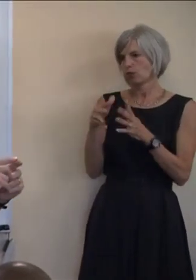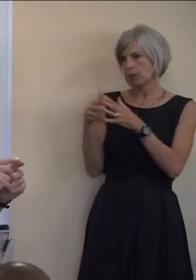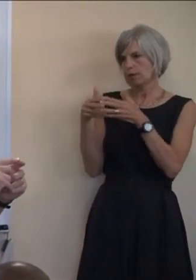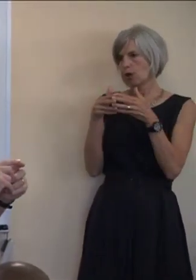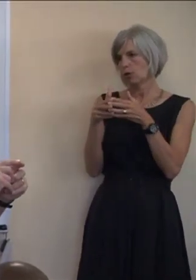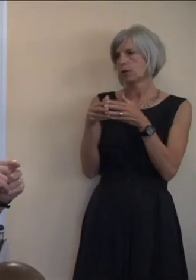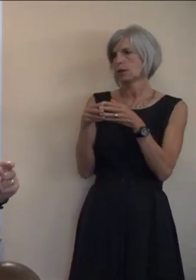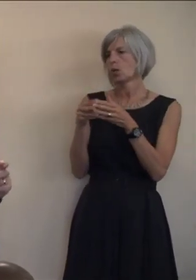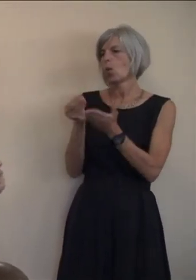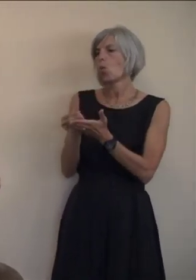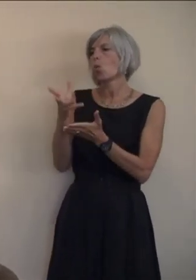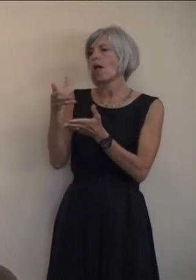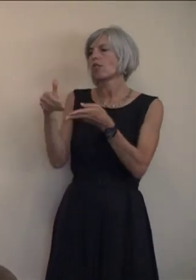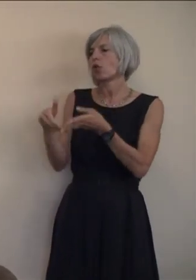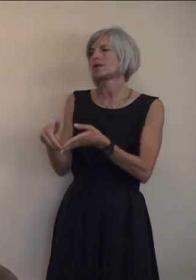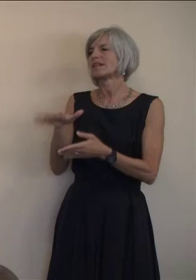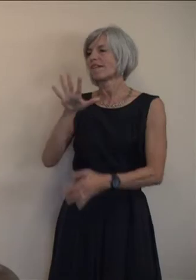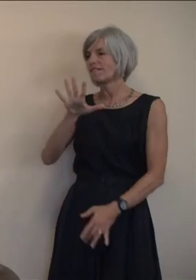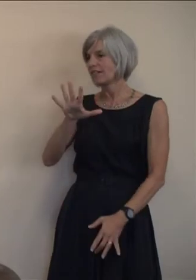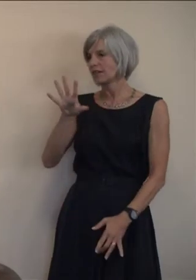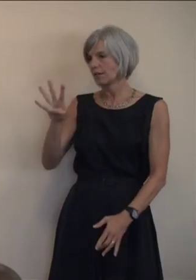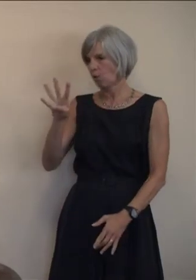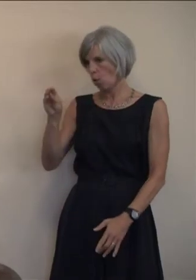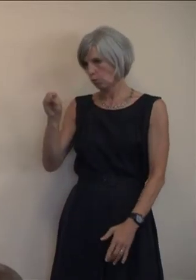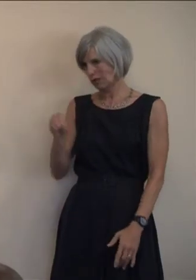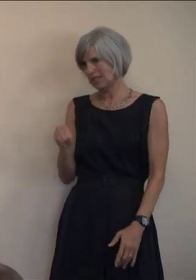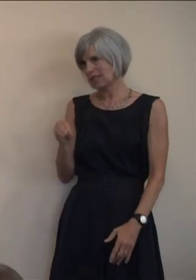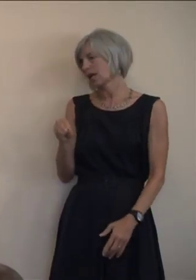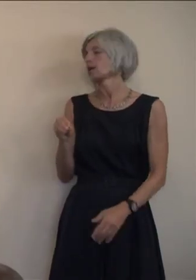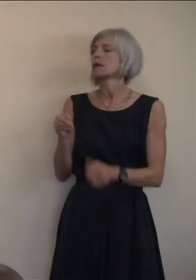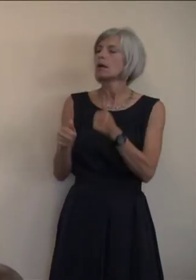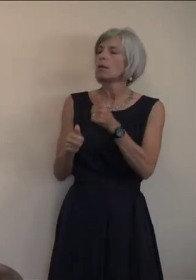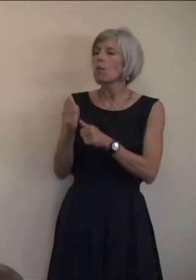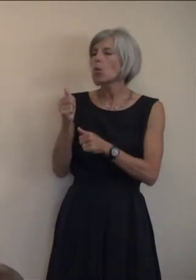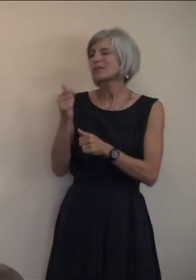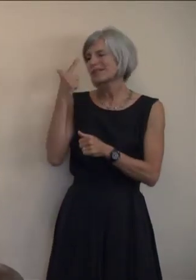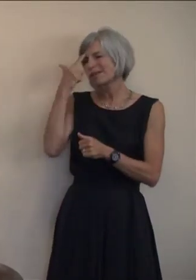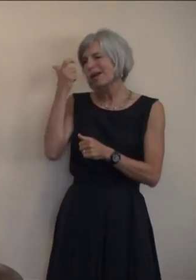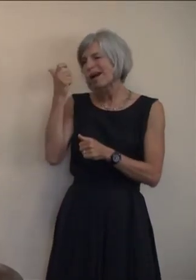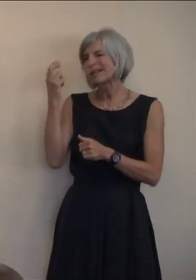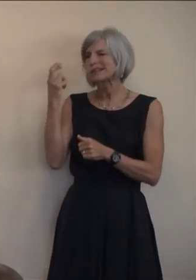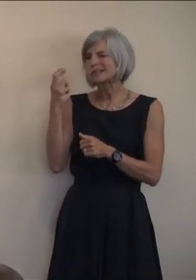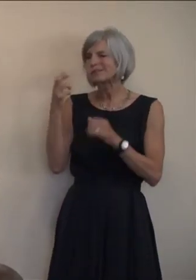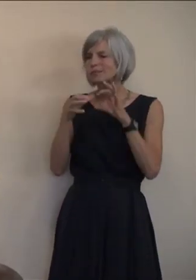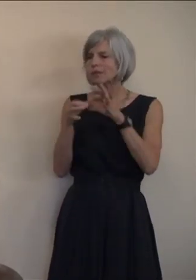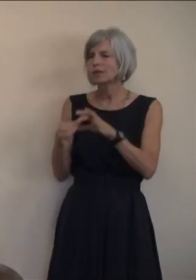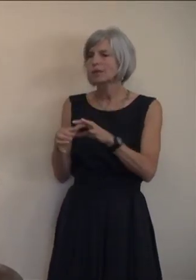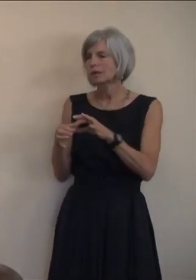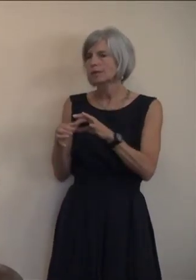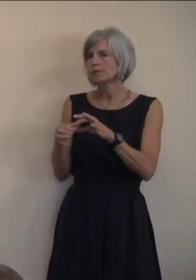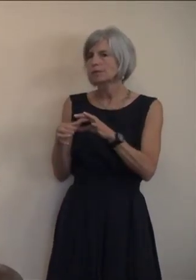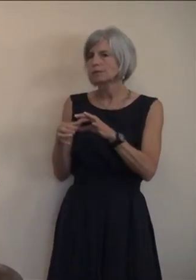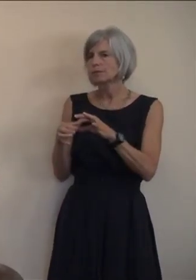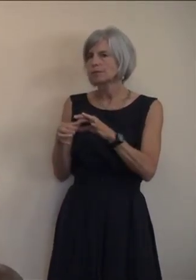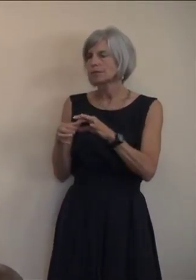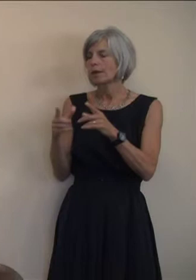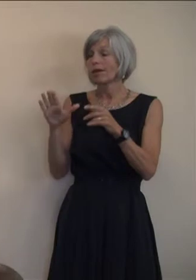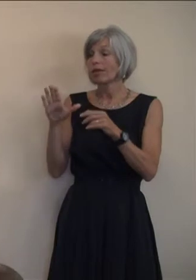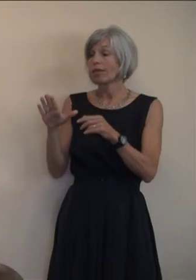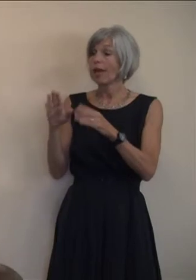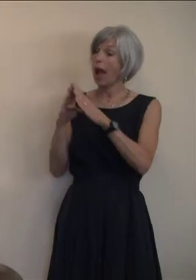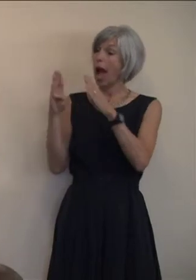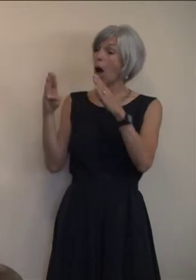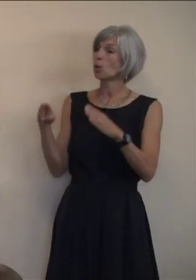54%. And again, mostly concentrated in a declining home value